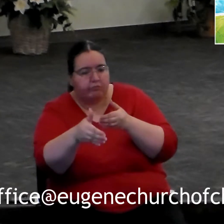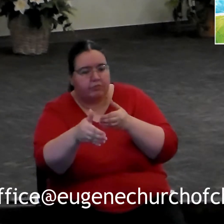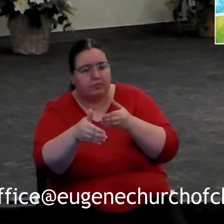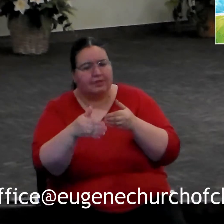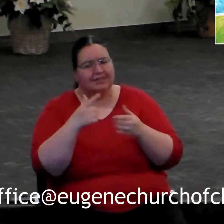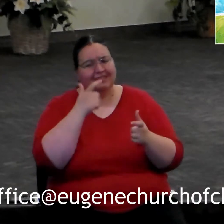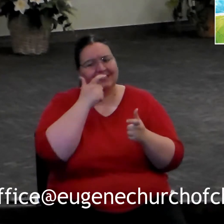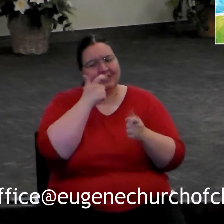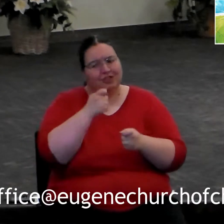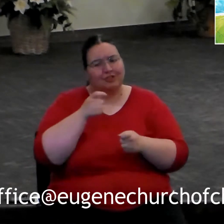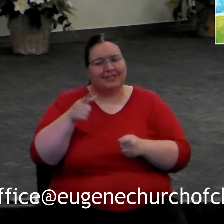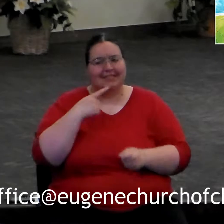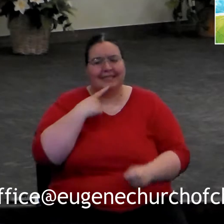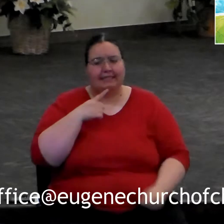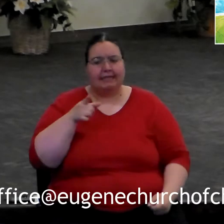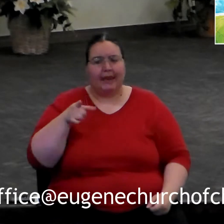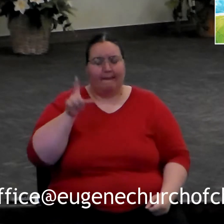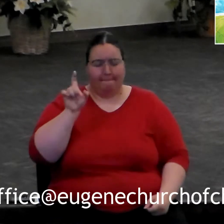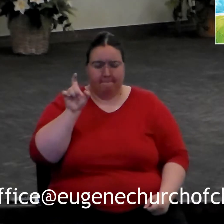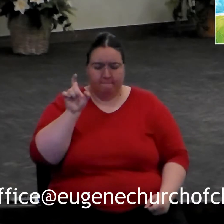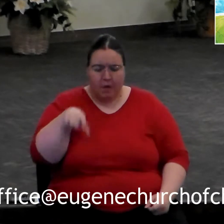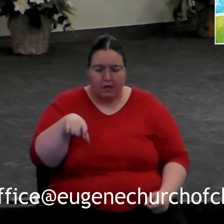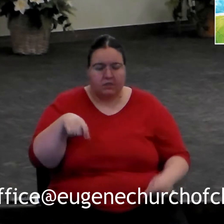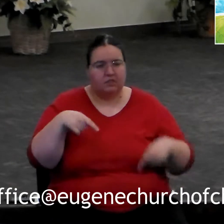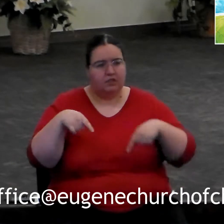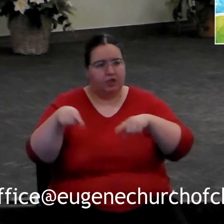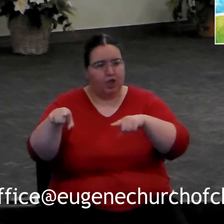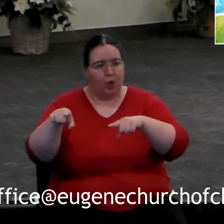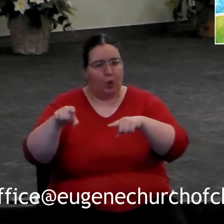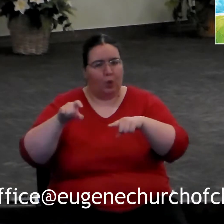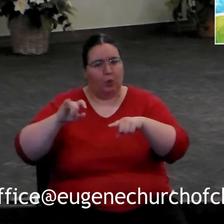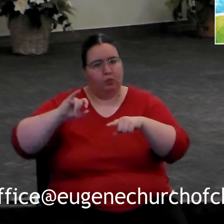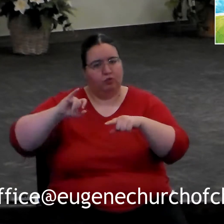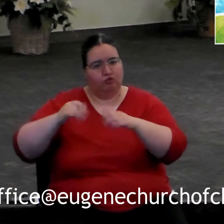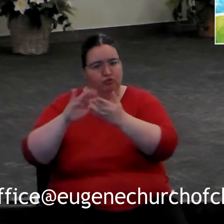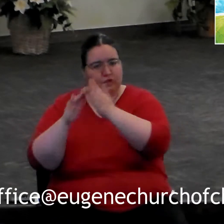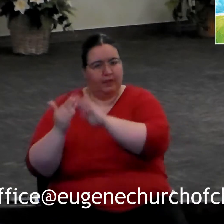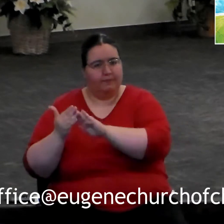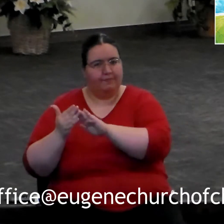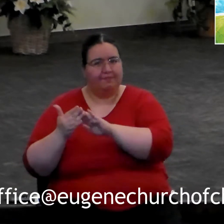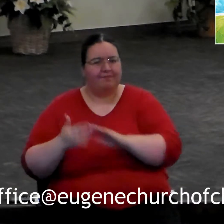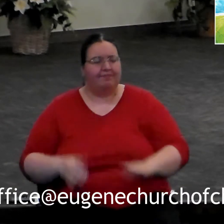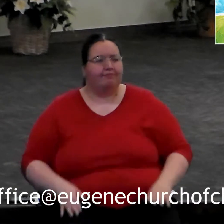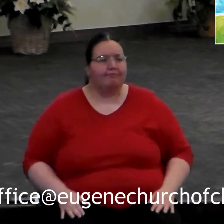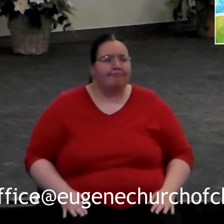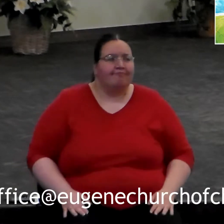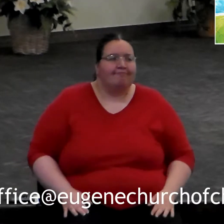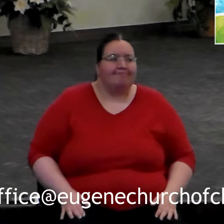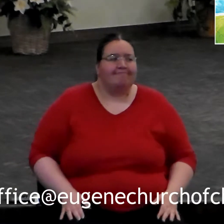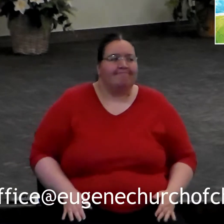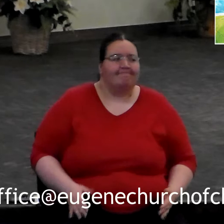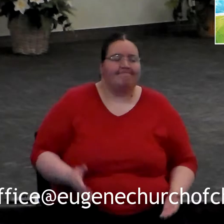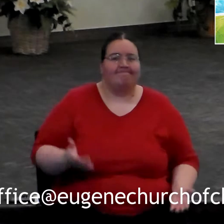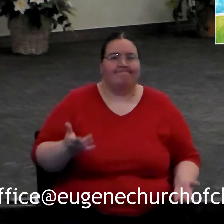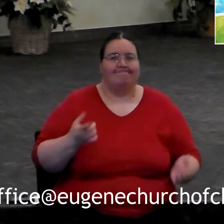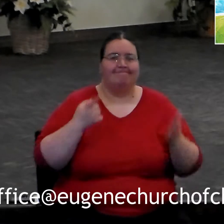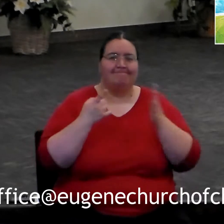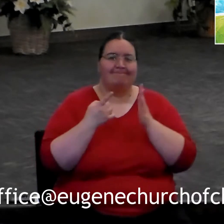So, I don't know what are the musts for you in life, but I think sometimes we mistake our musts or our